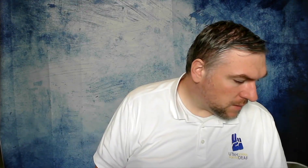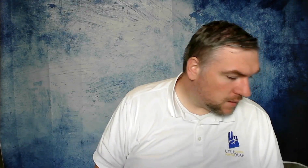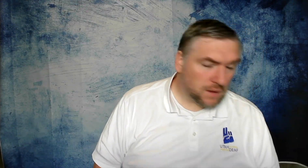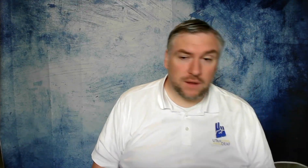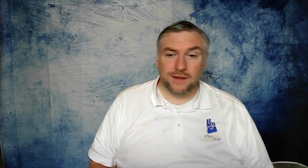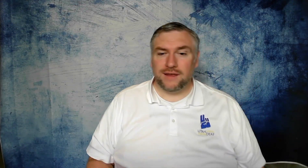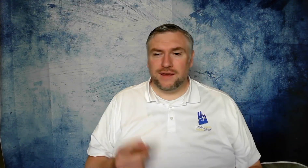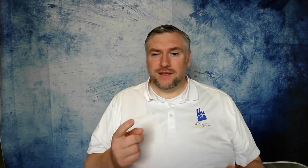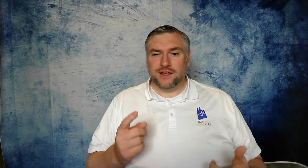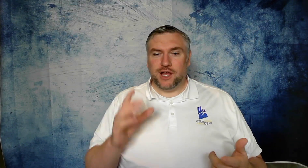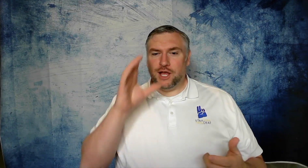their own social skills.